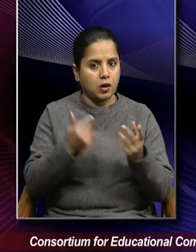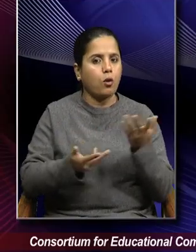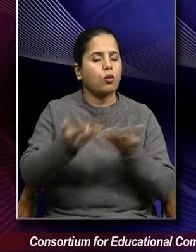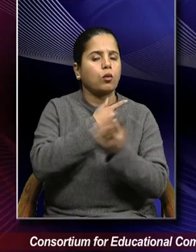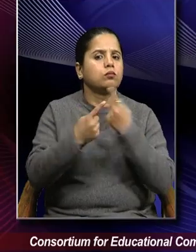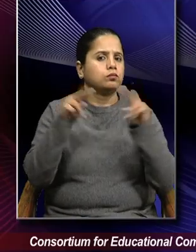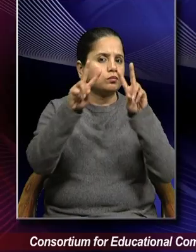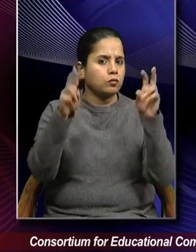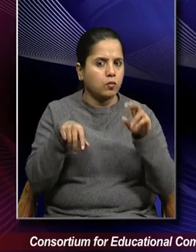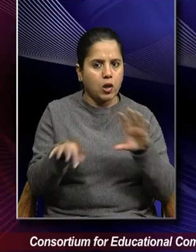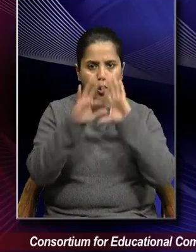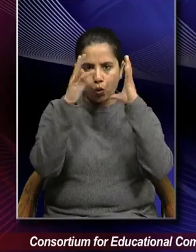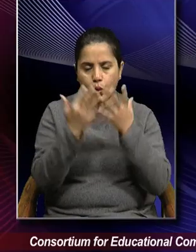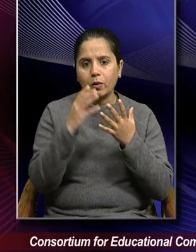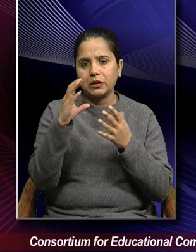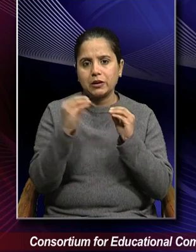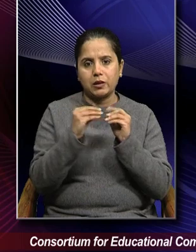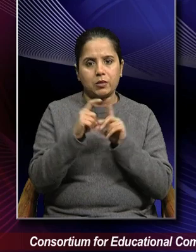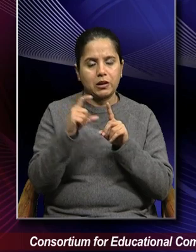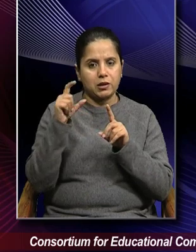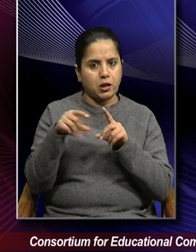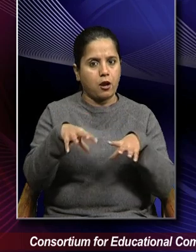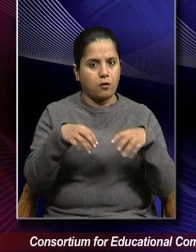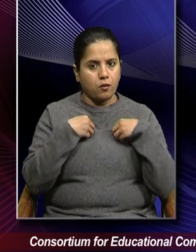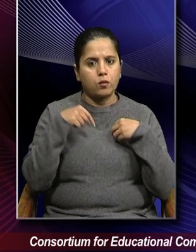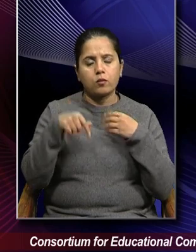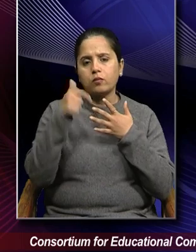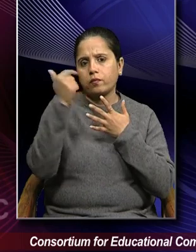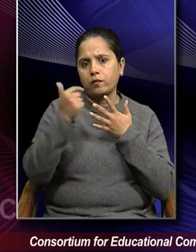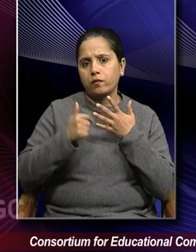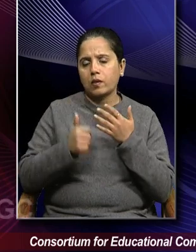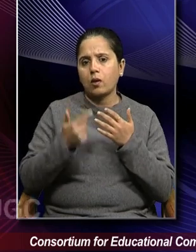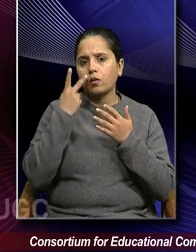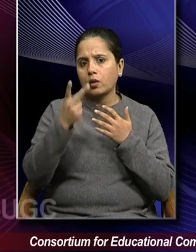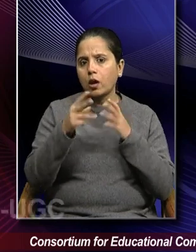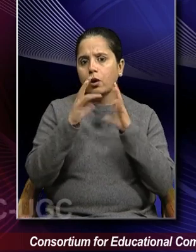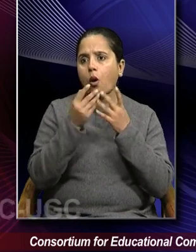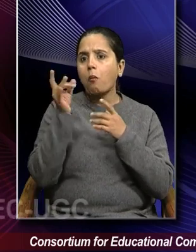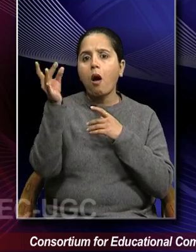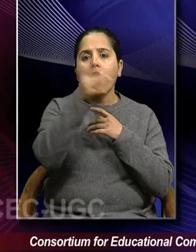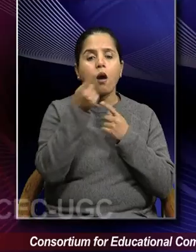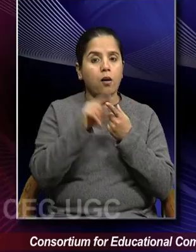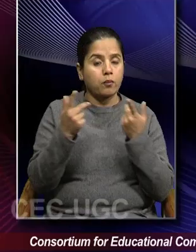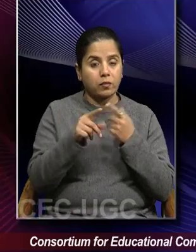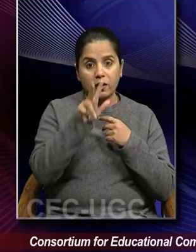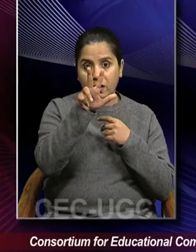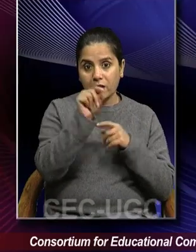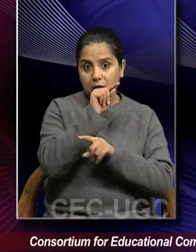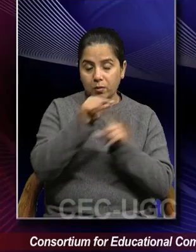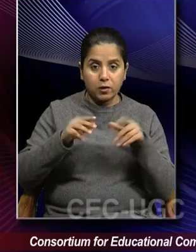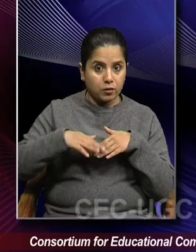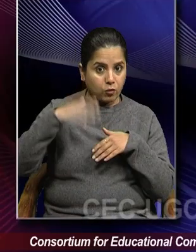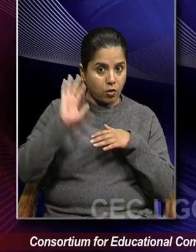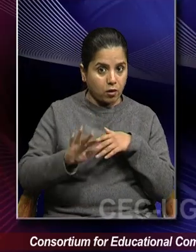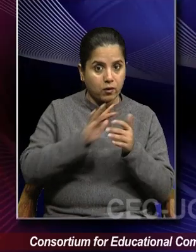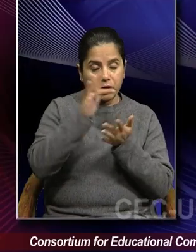global CBDC adoption condition, that what is happening across the globe. So over 80% of